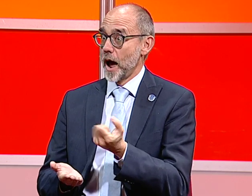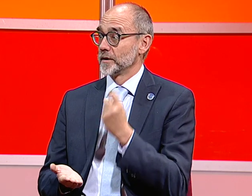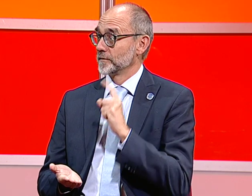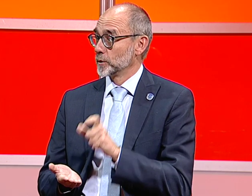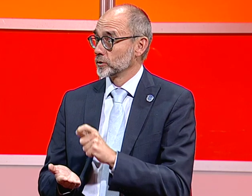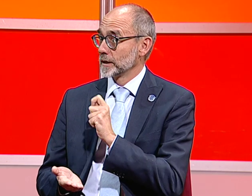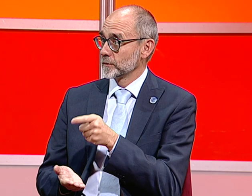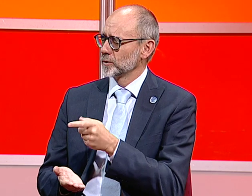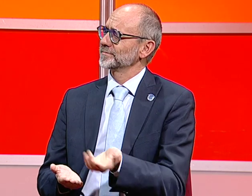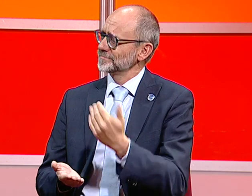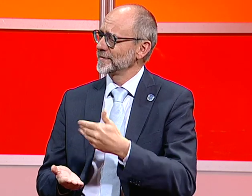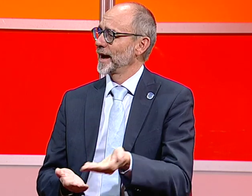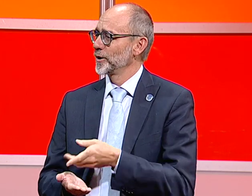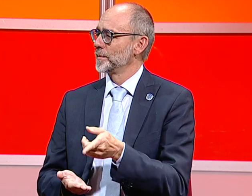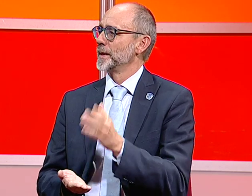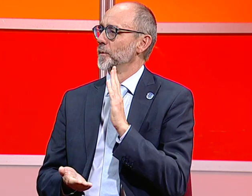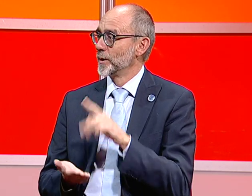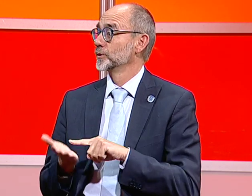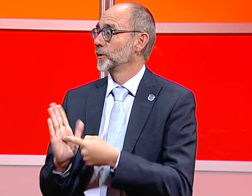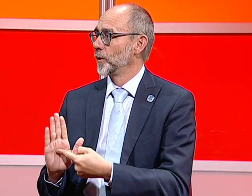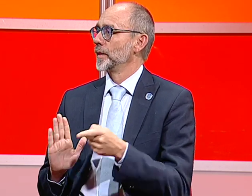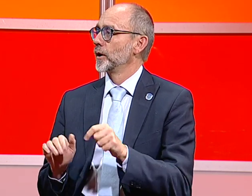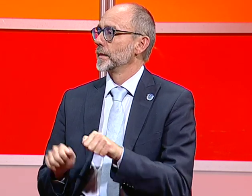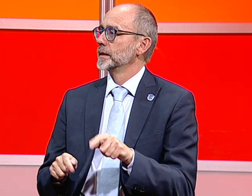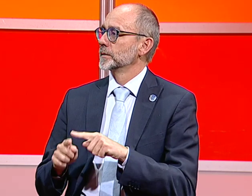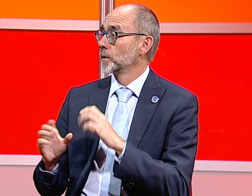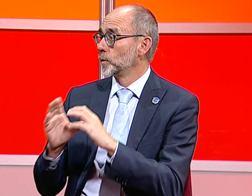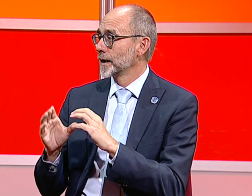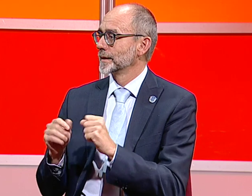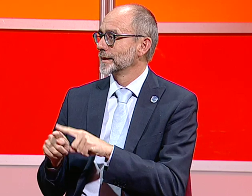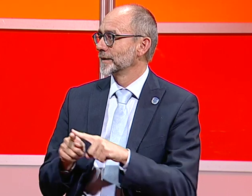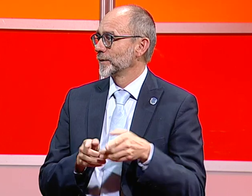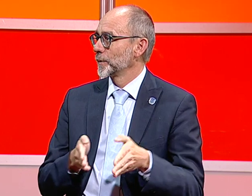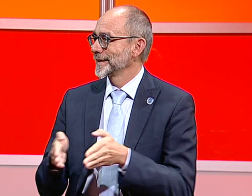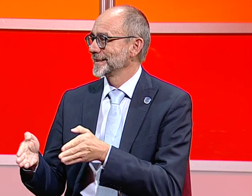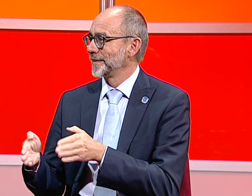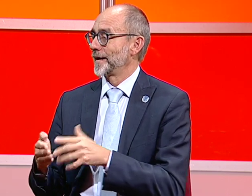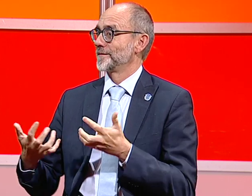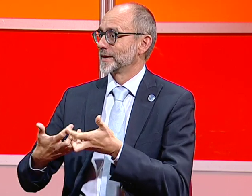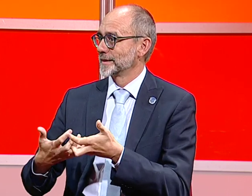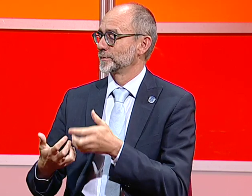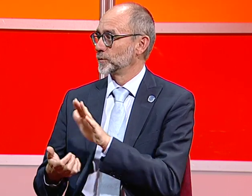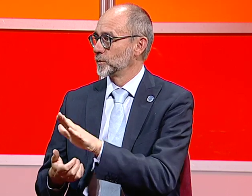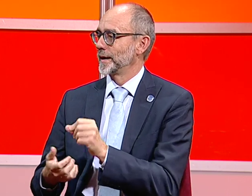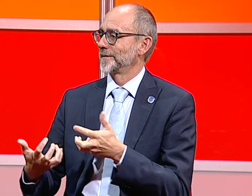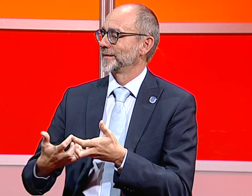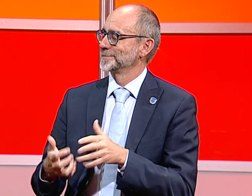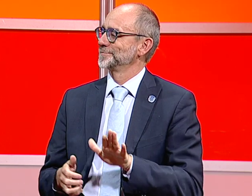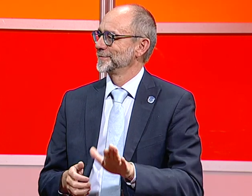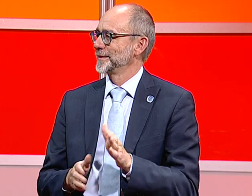equal level, they need to be given the education. Absolutely. And once given the opportunity, and given the opportunity to communicate